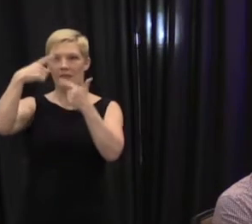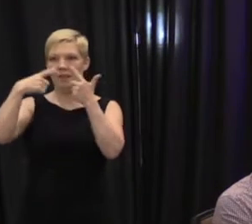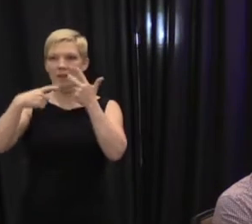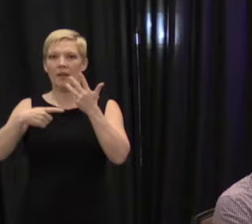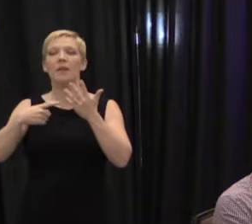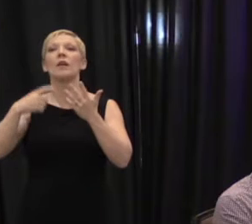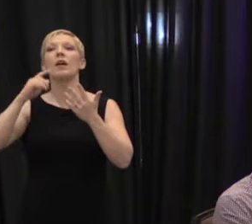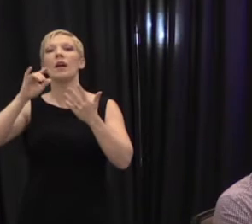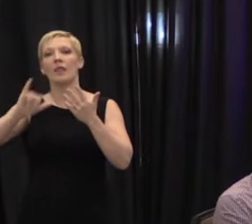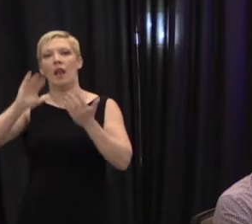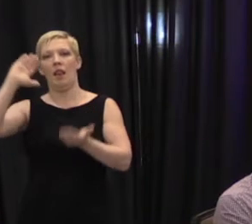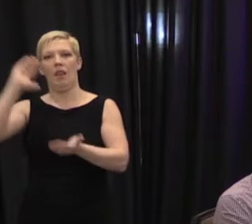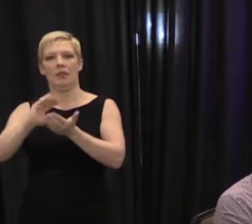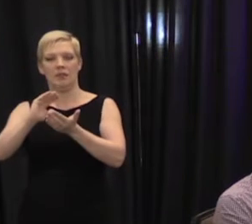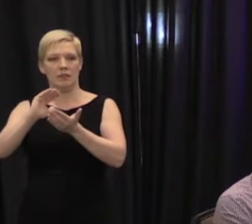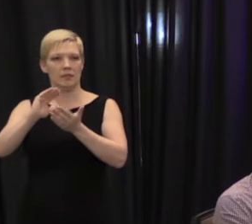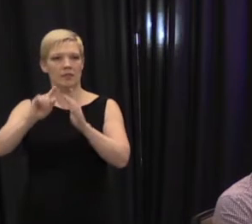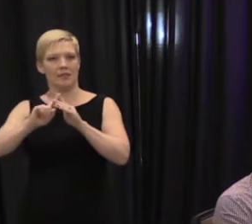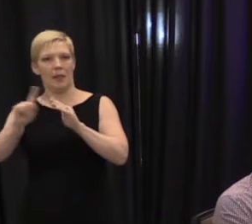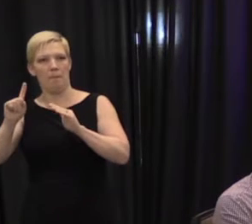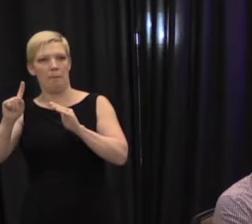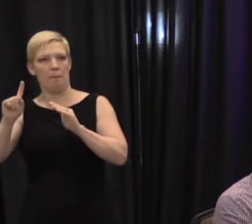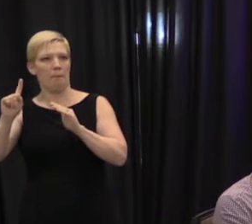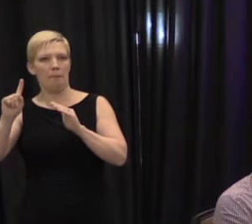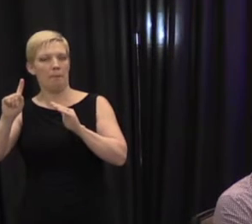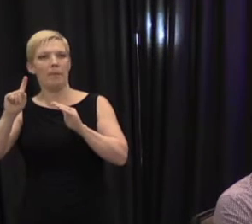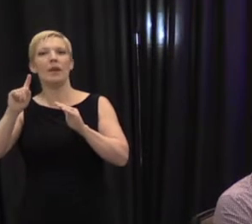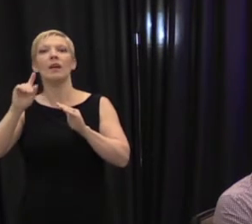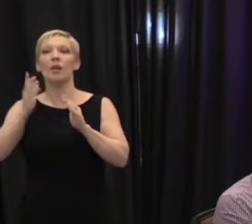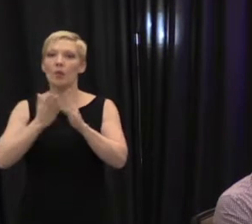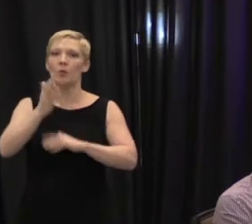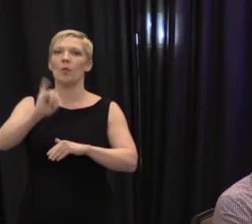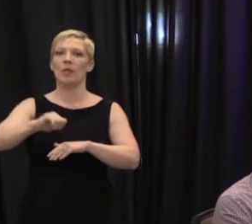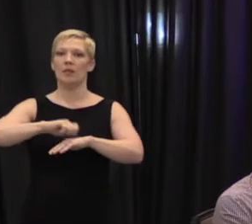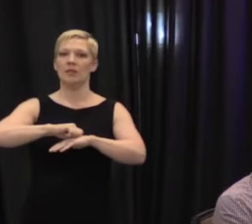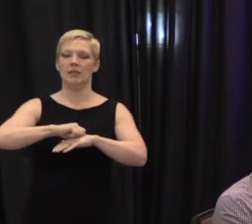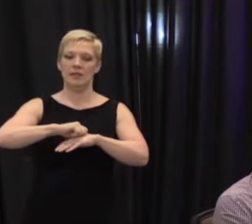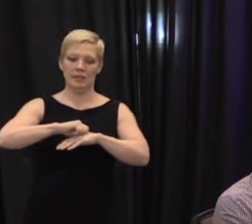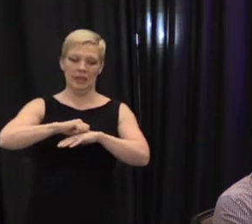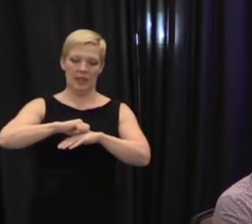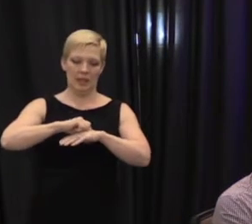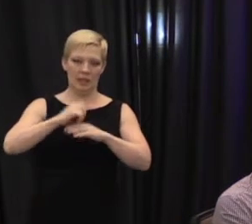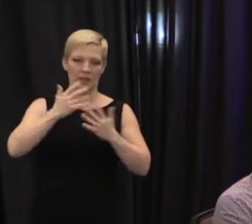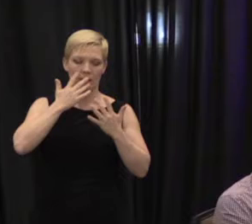escapable way by virtue of that flesh, can lead through that